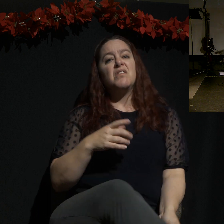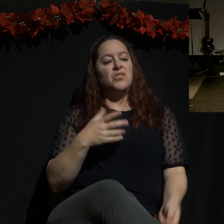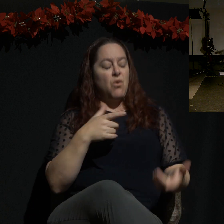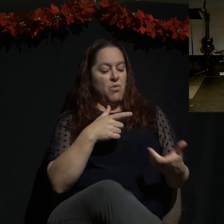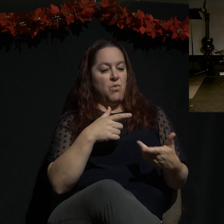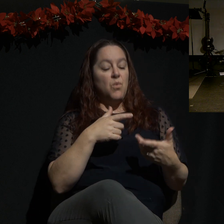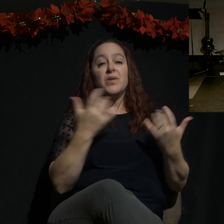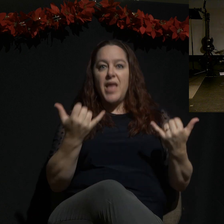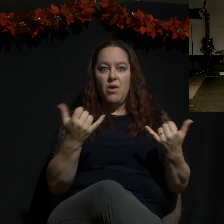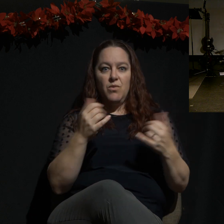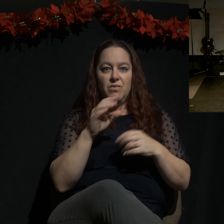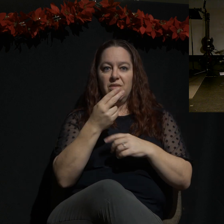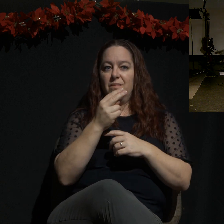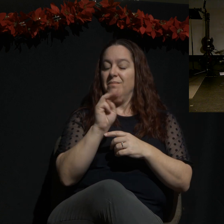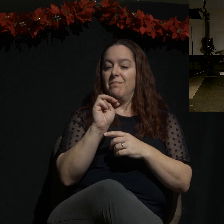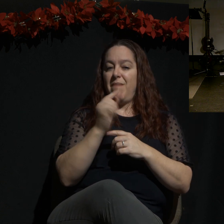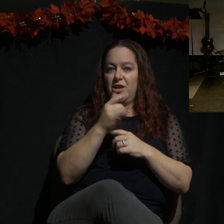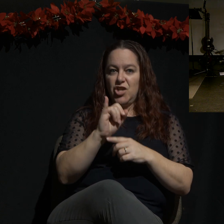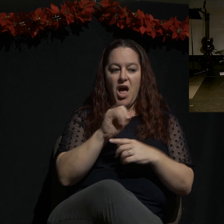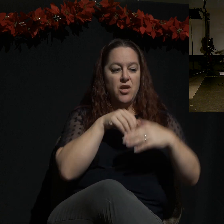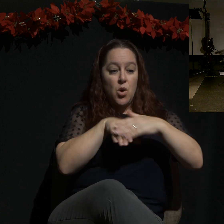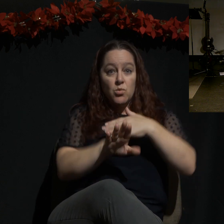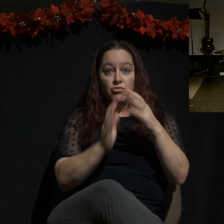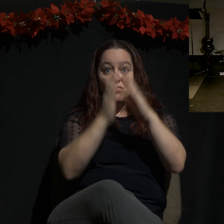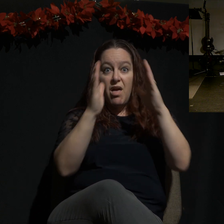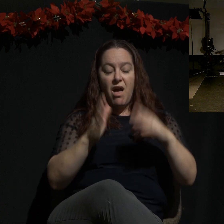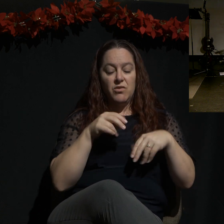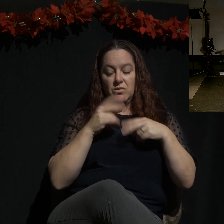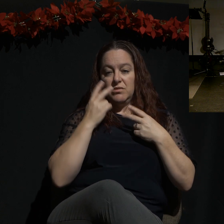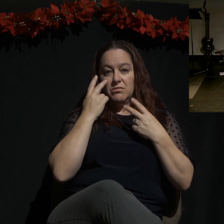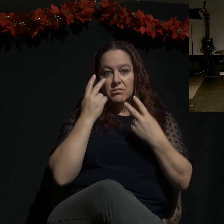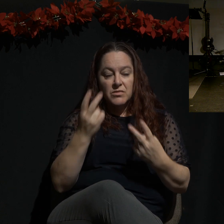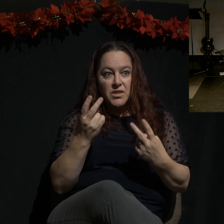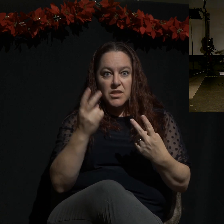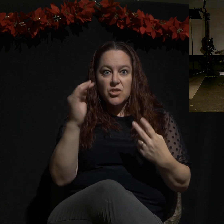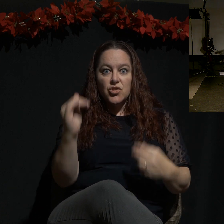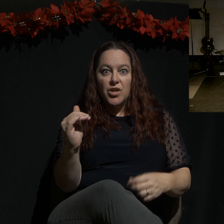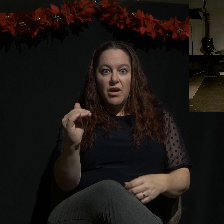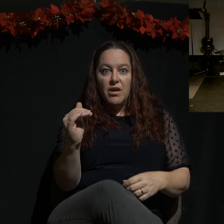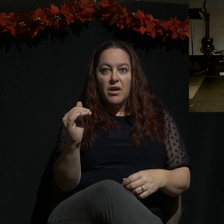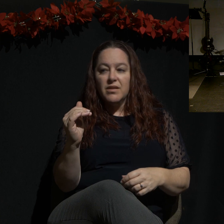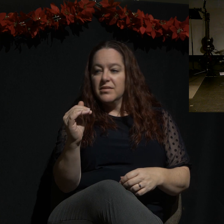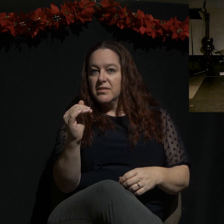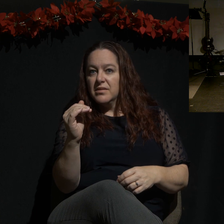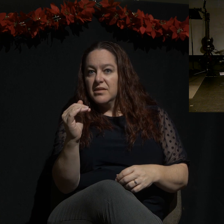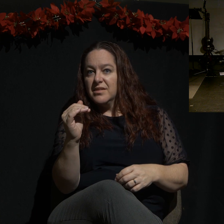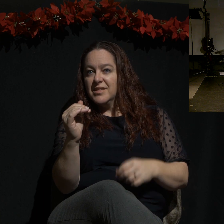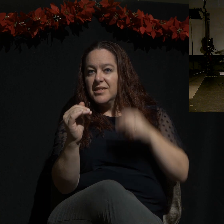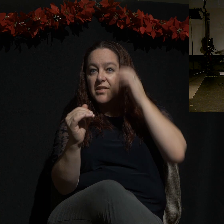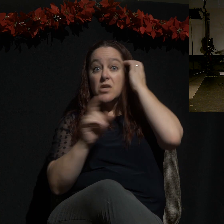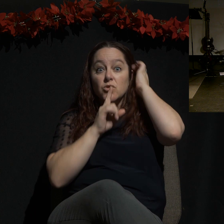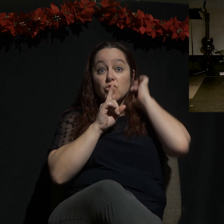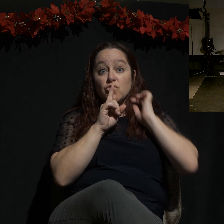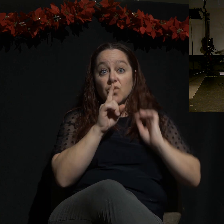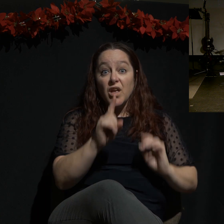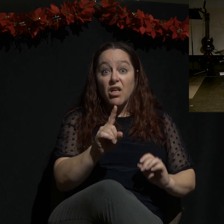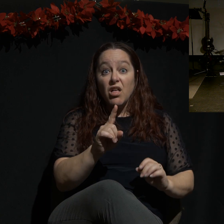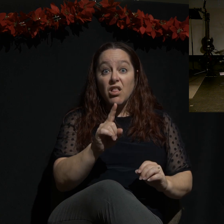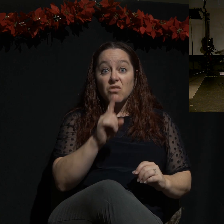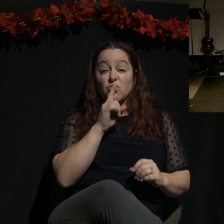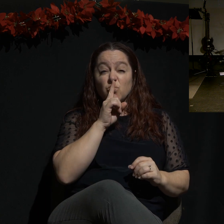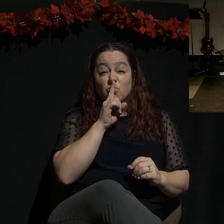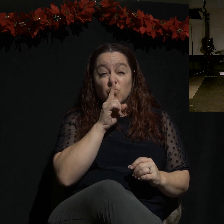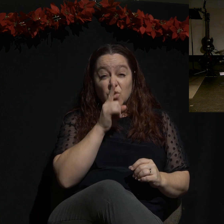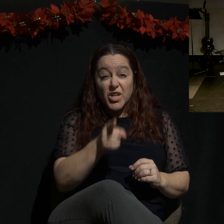into this room and they see this child and they're like, it's real. It's real.